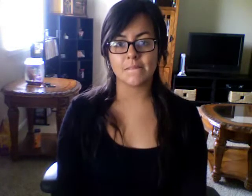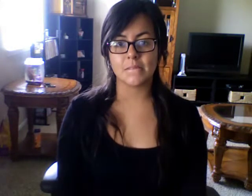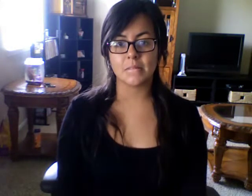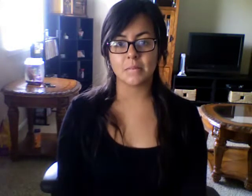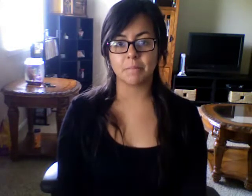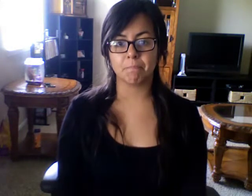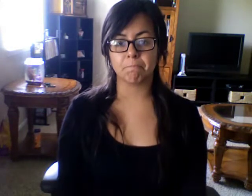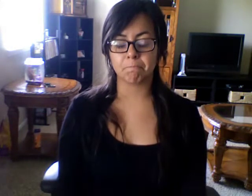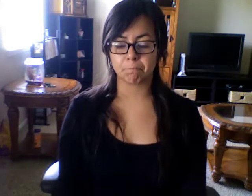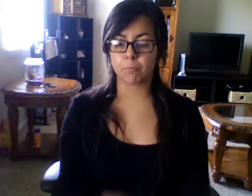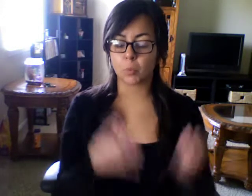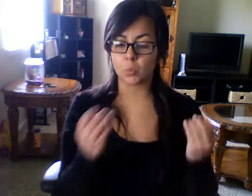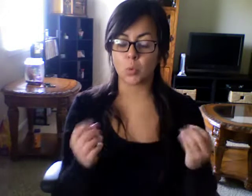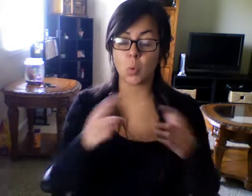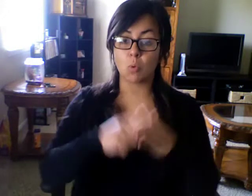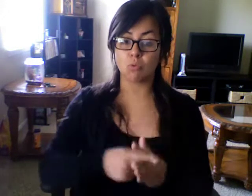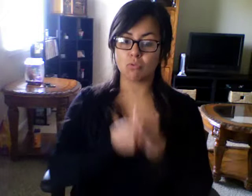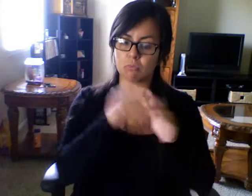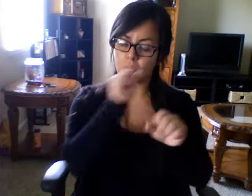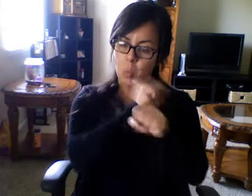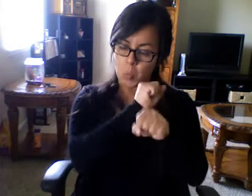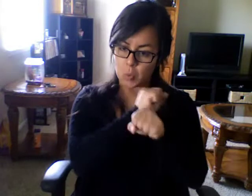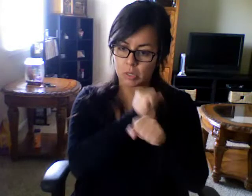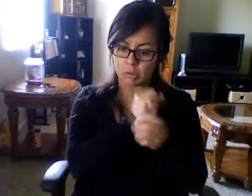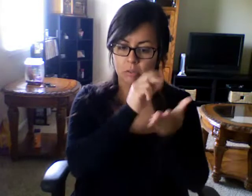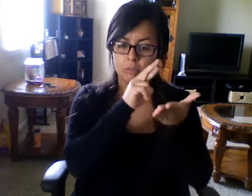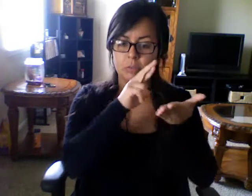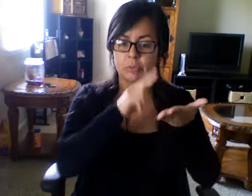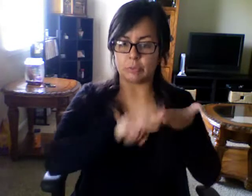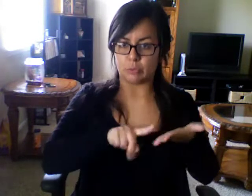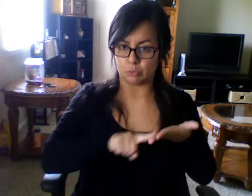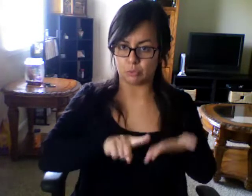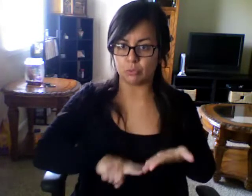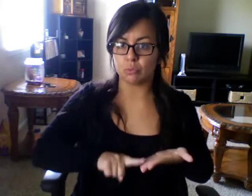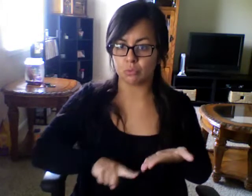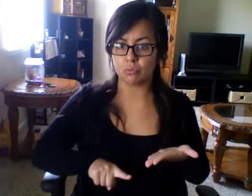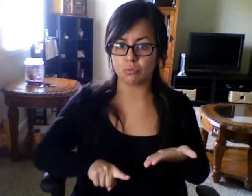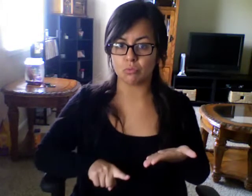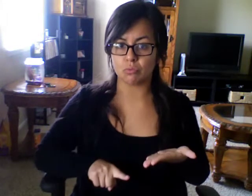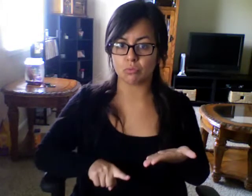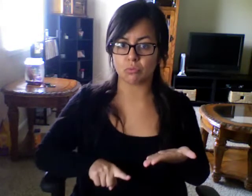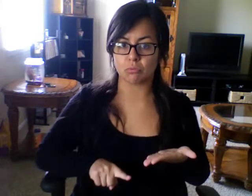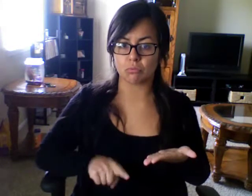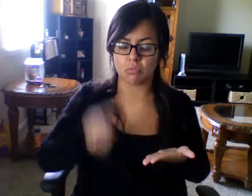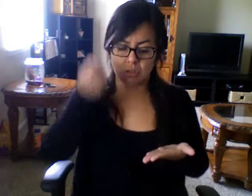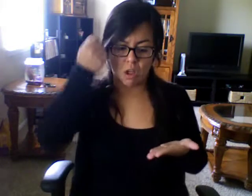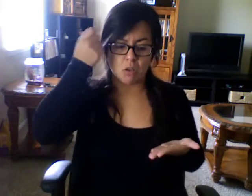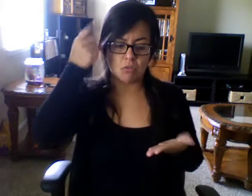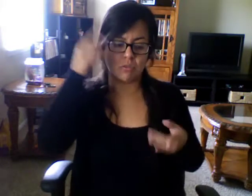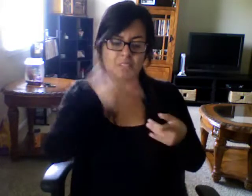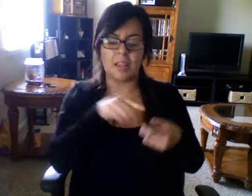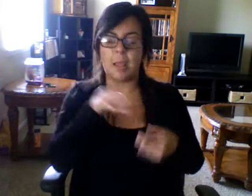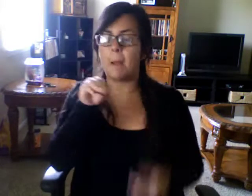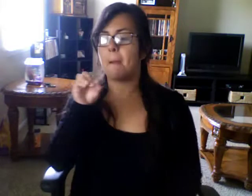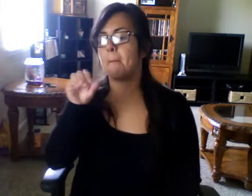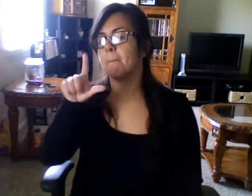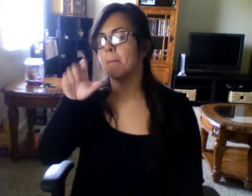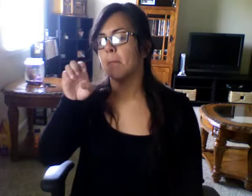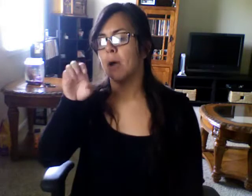compounds and eventually arrived at this and similar substances called JQ1. Now, not being a drug company, we could do certain